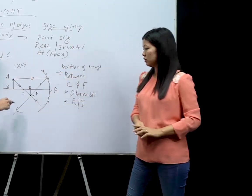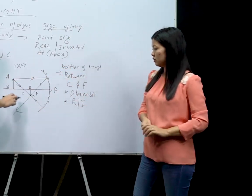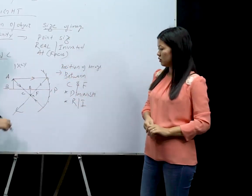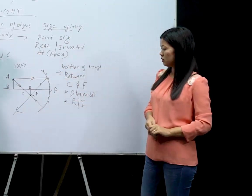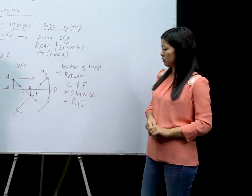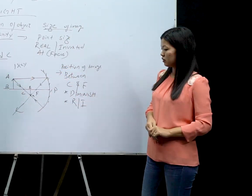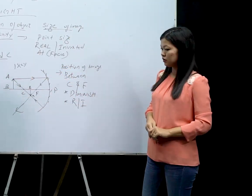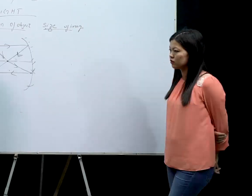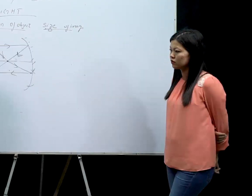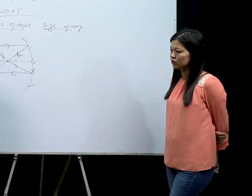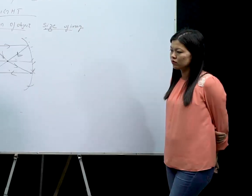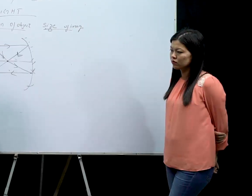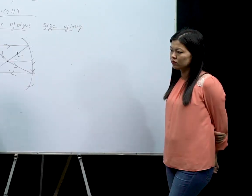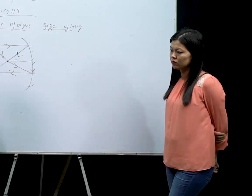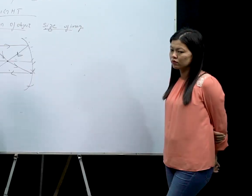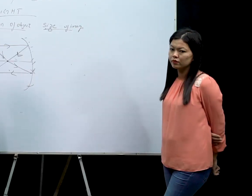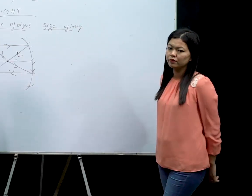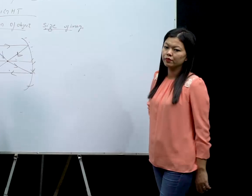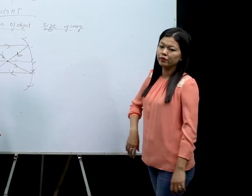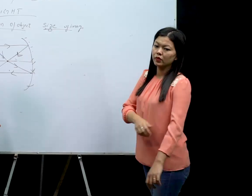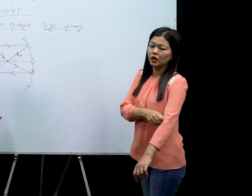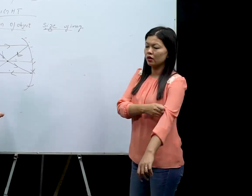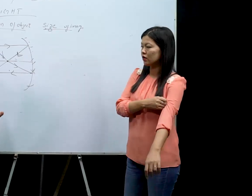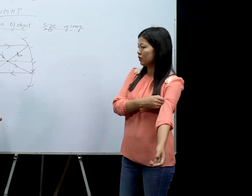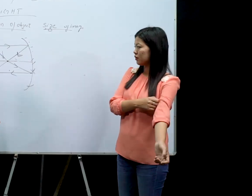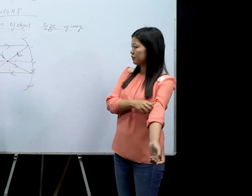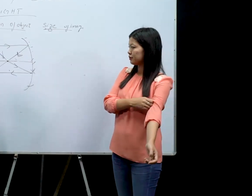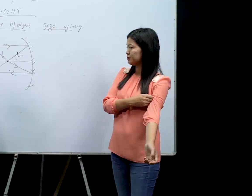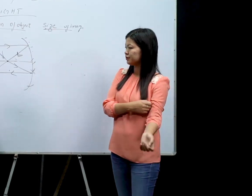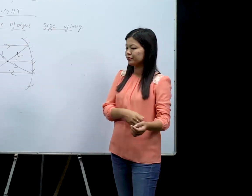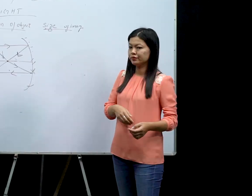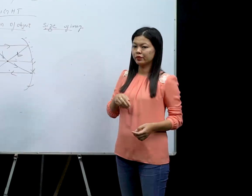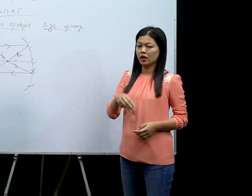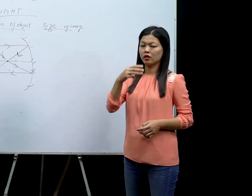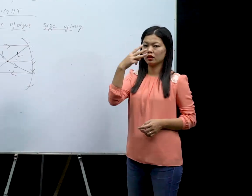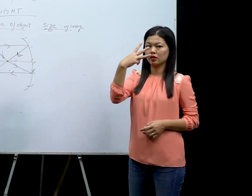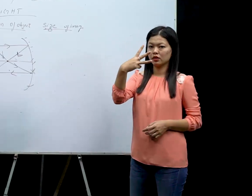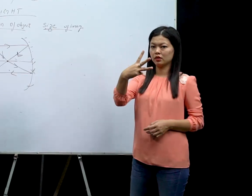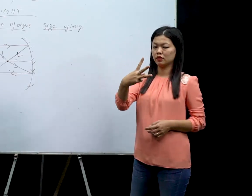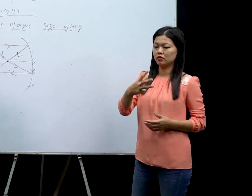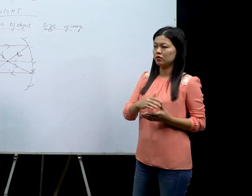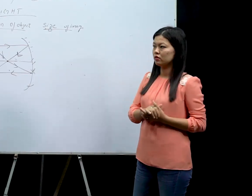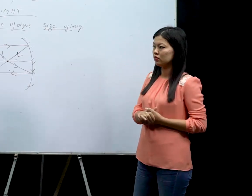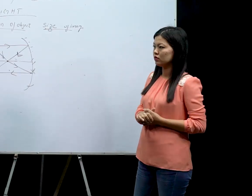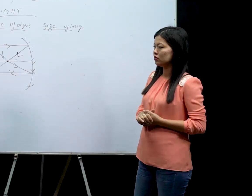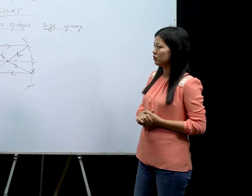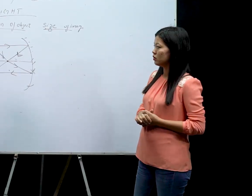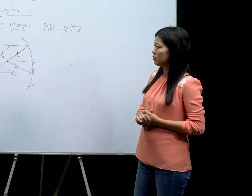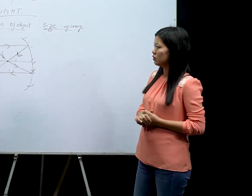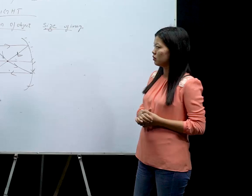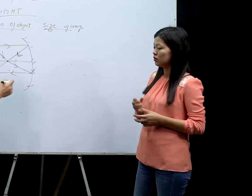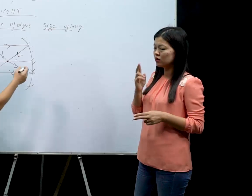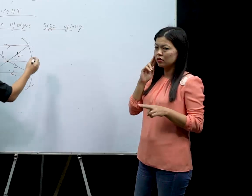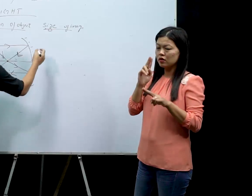Clear? Okay, so students, now we'll start with our third condition, that is if the position